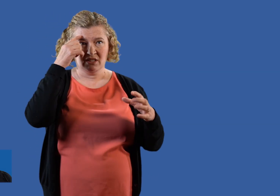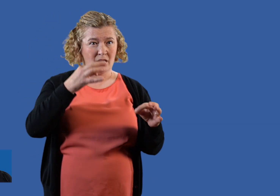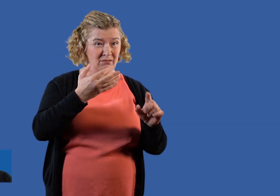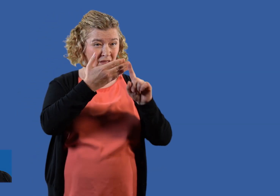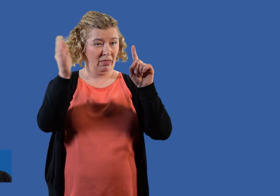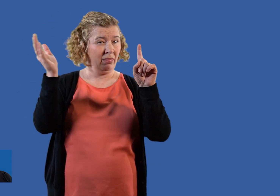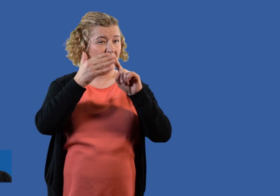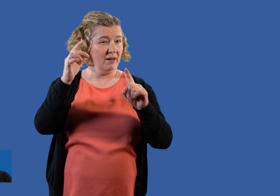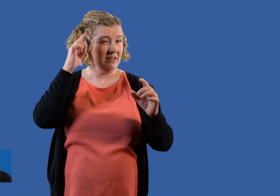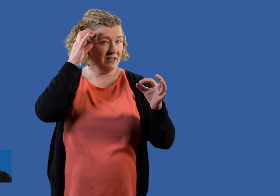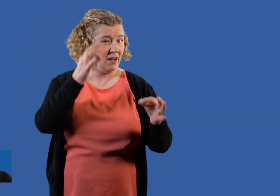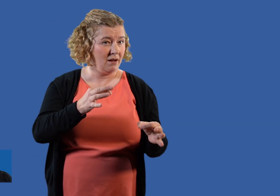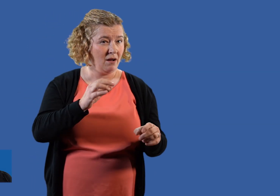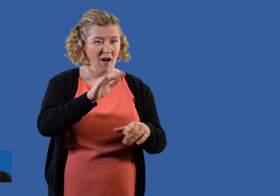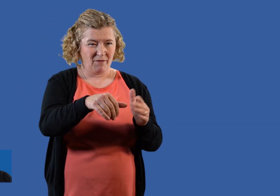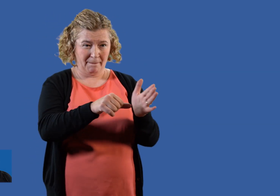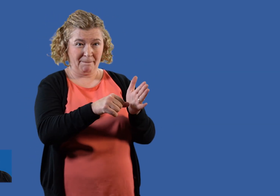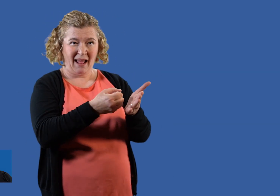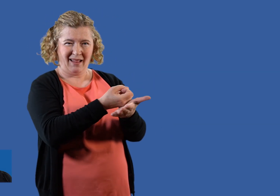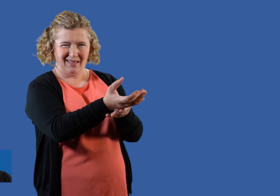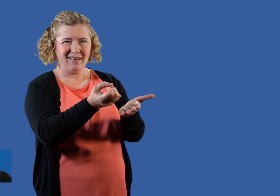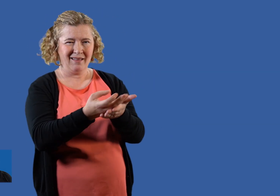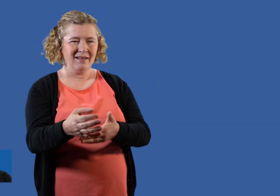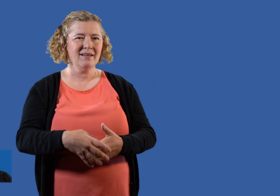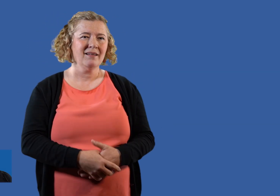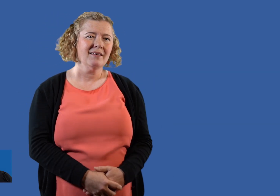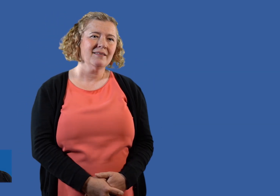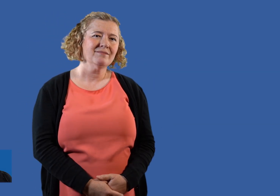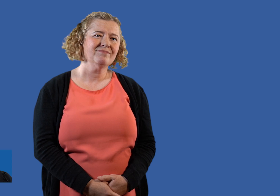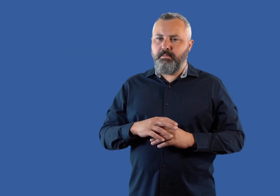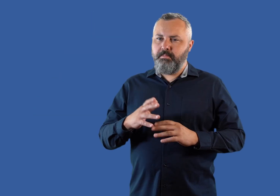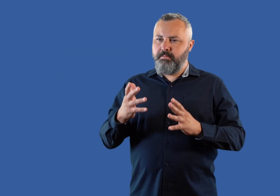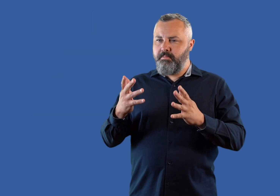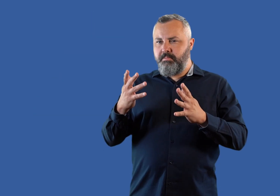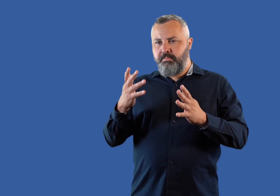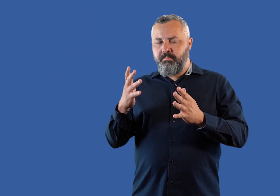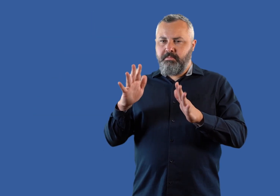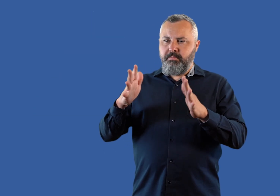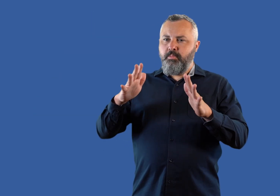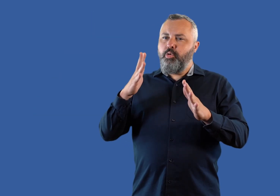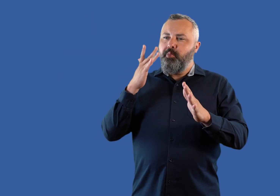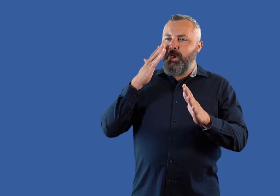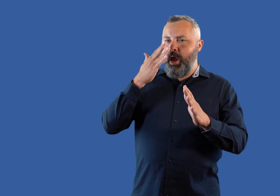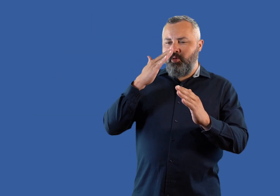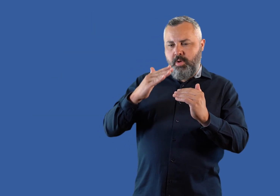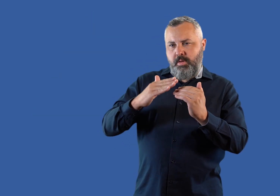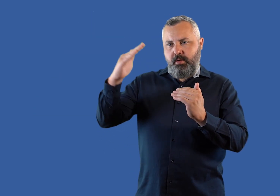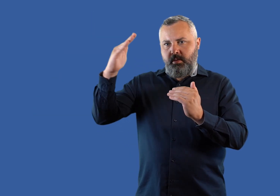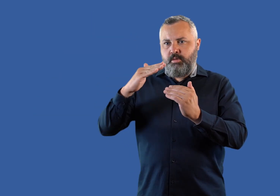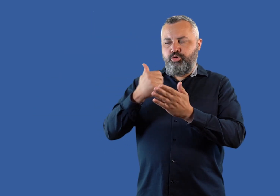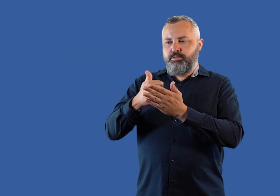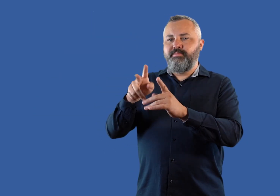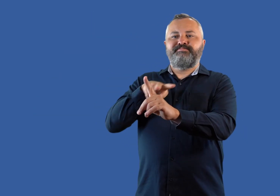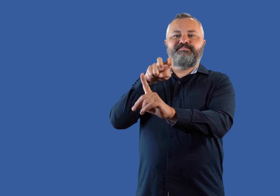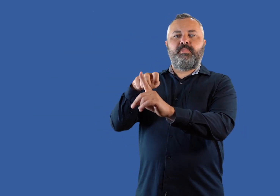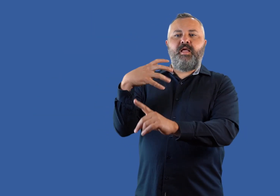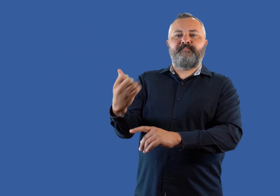communicating or make unusual decisions when spending their money. And when does someone normally get diagnosed with this?